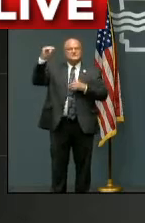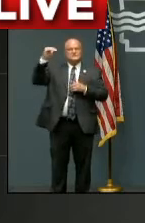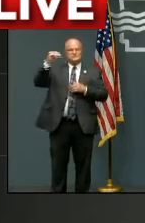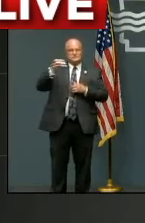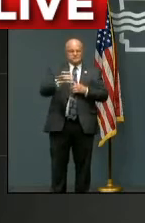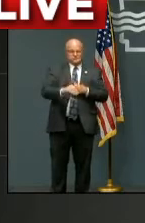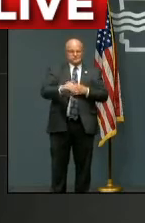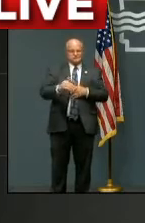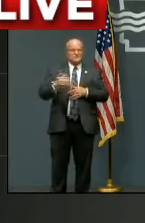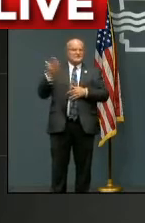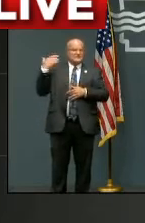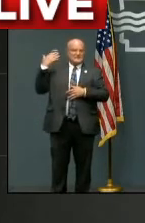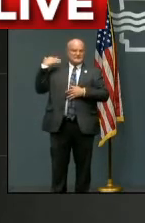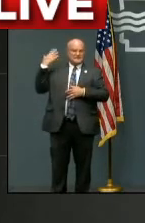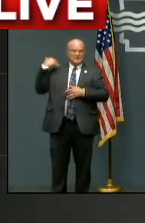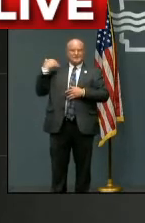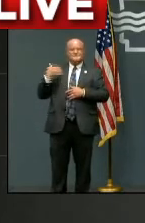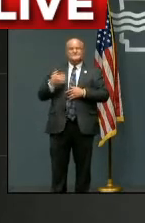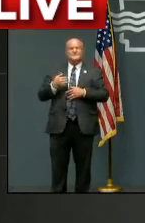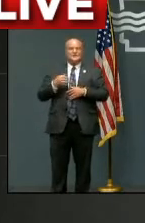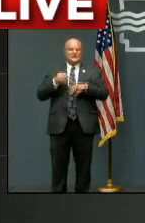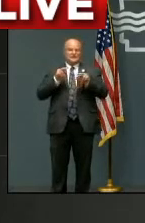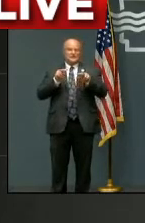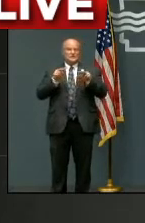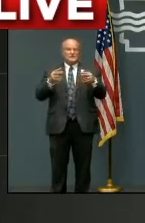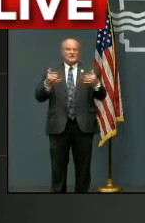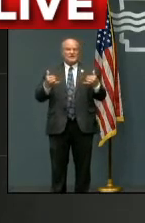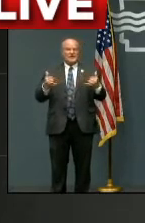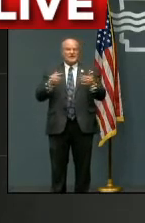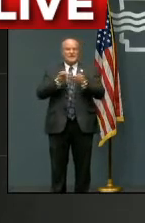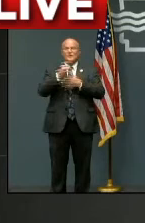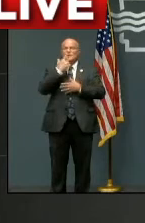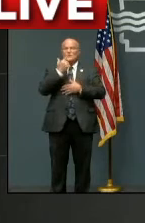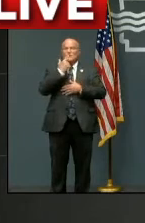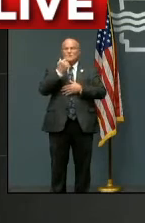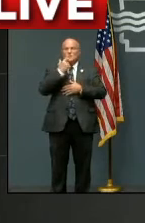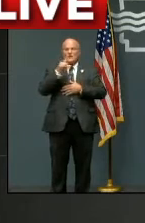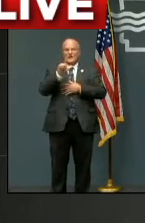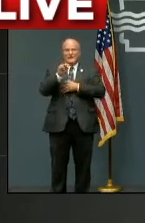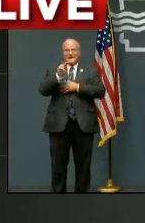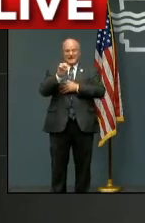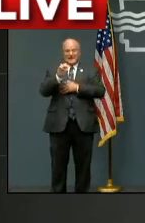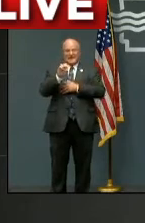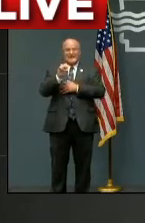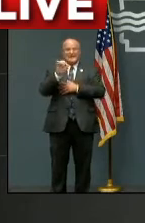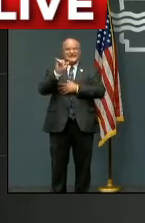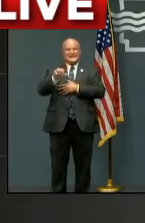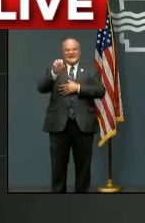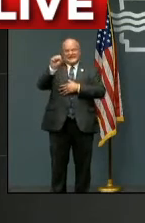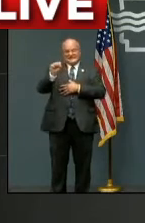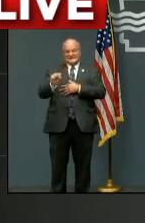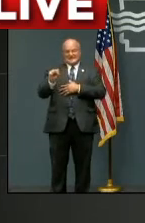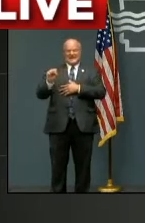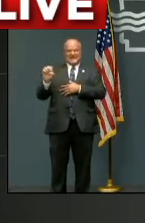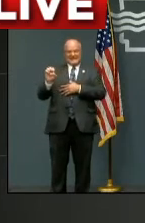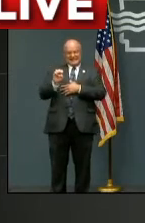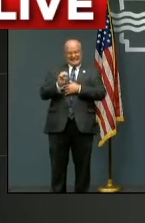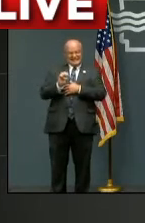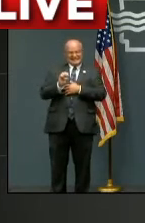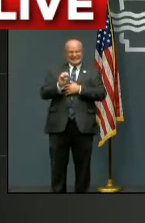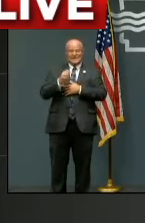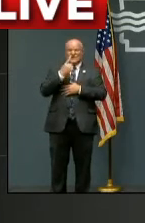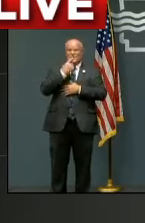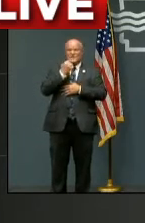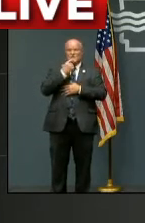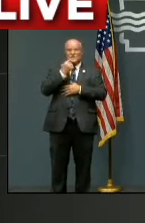from where it was at the point. If you look then at the red line, which is the Southeast, the